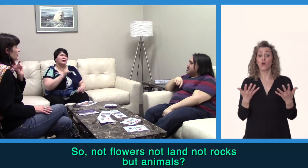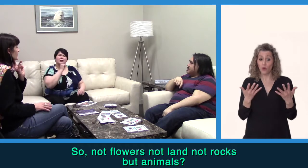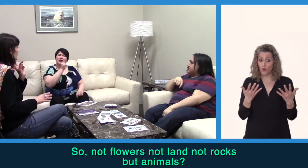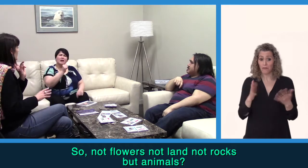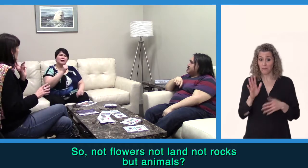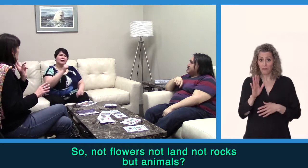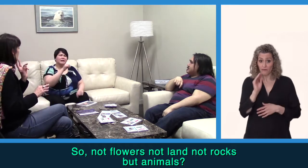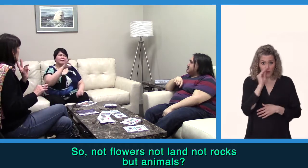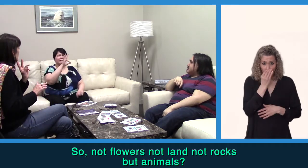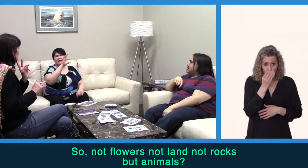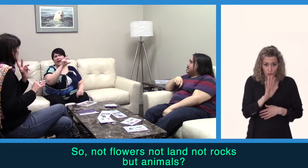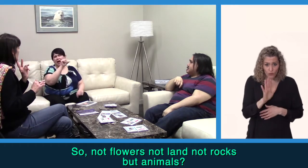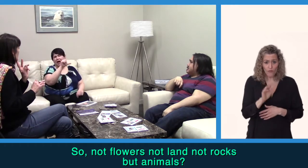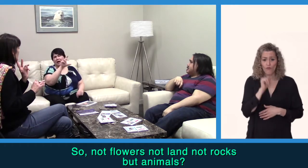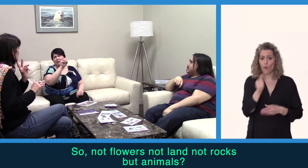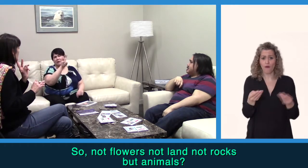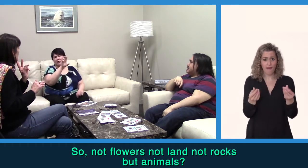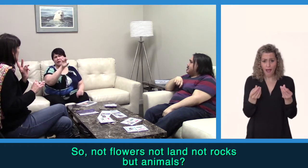So not